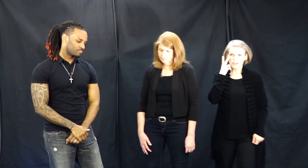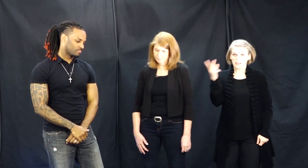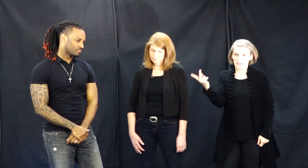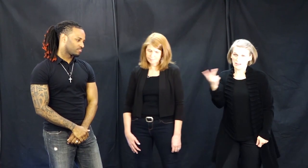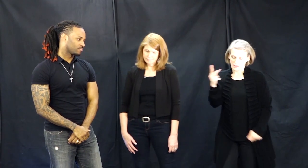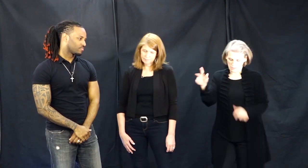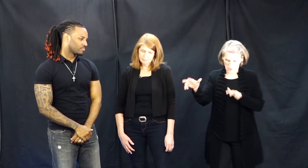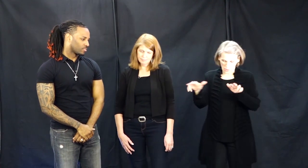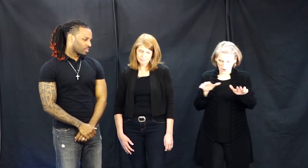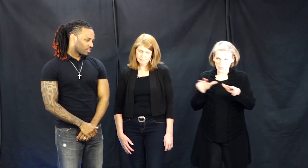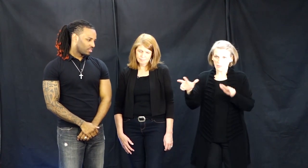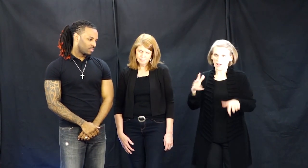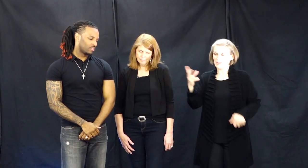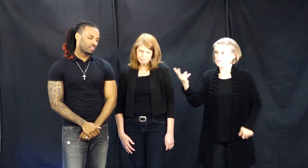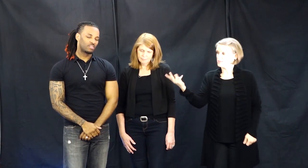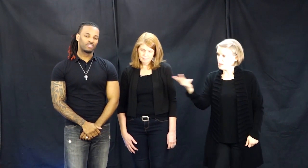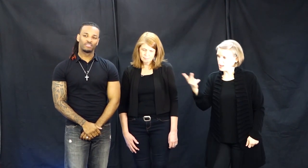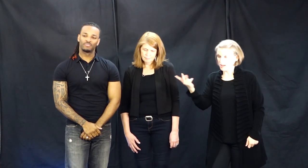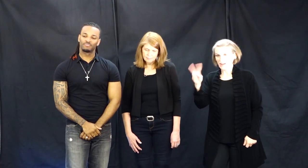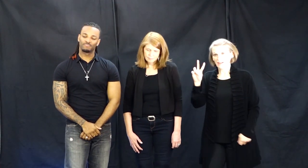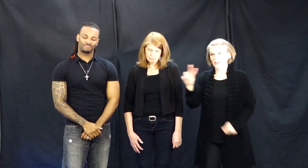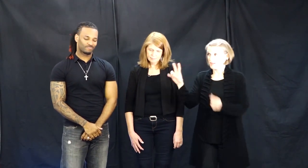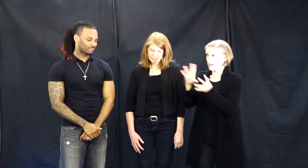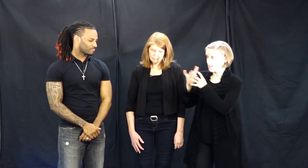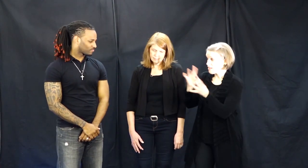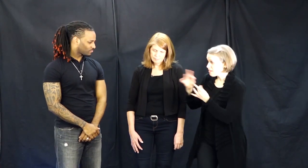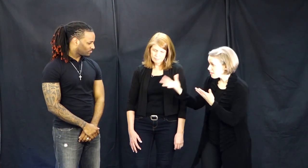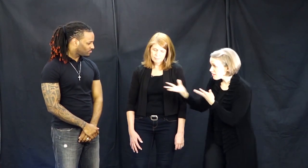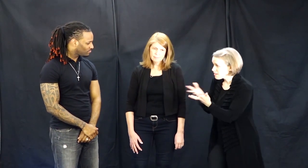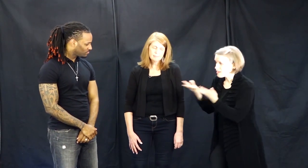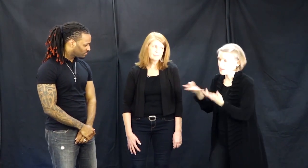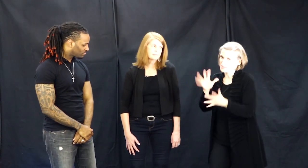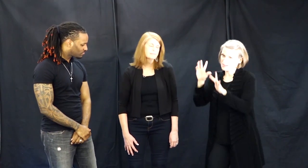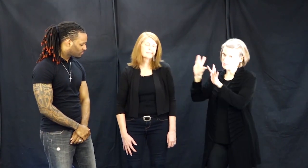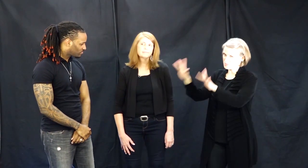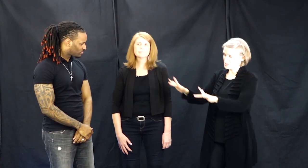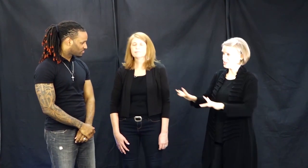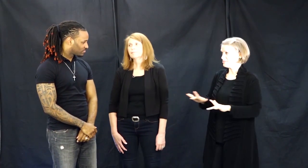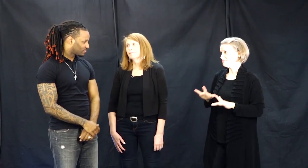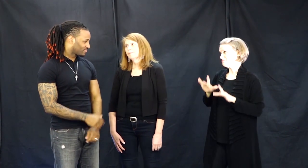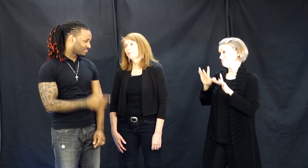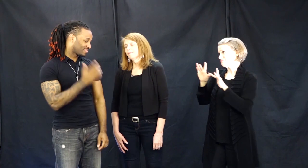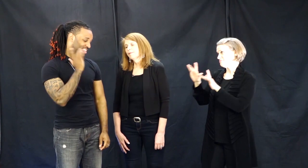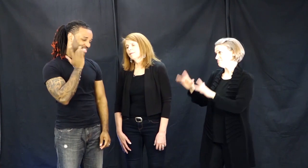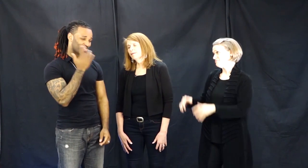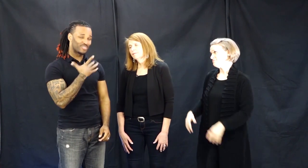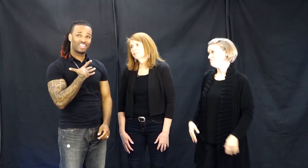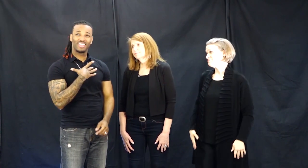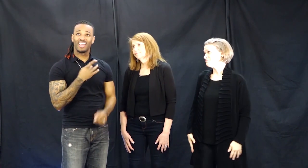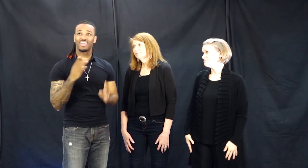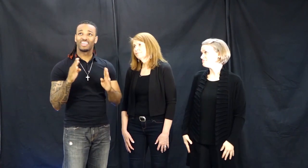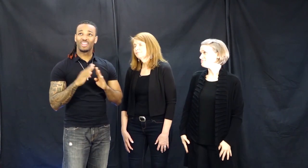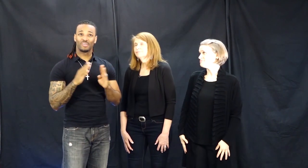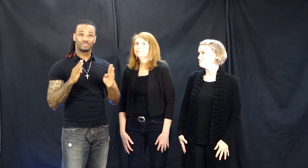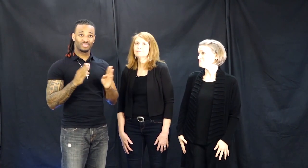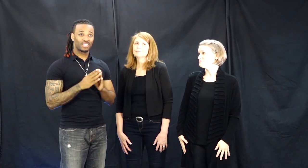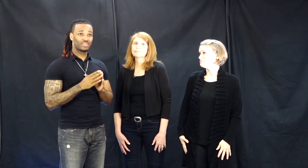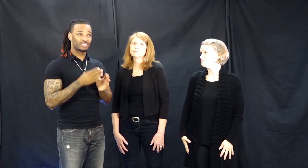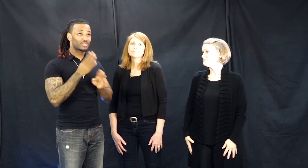street, walking by your side, talking by your side, have pity. Eliza, do you like it uptown?